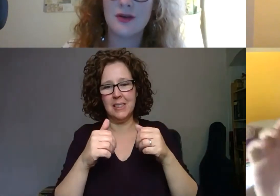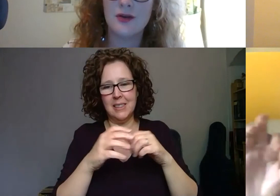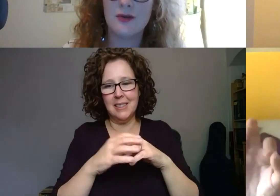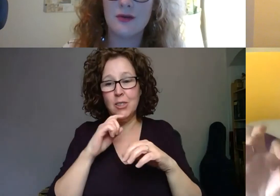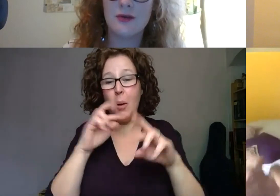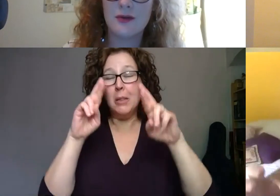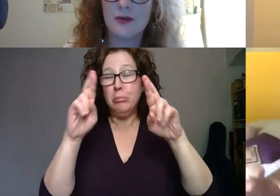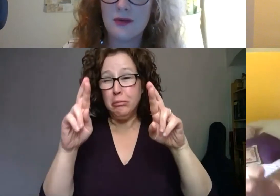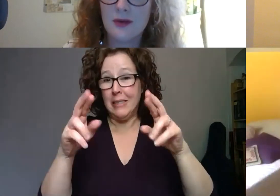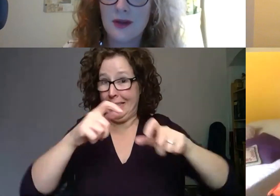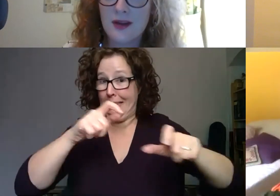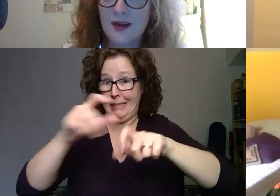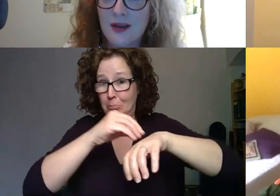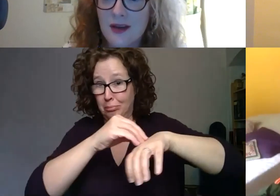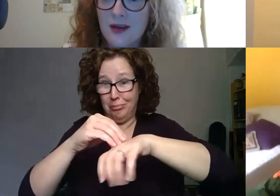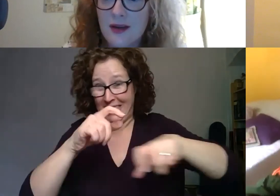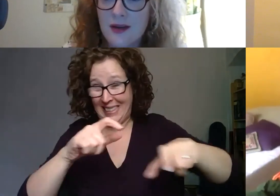will last.